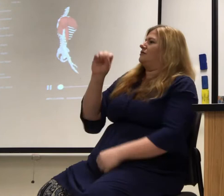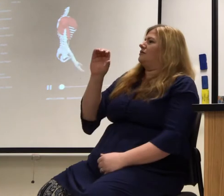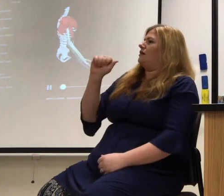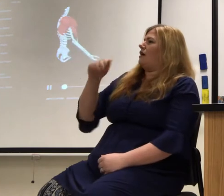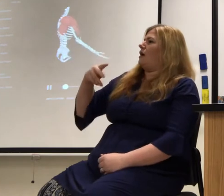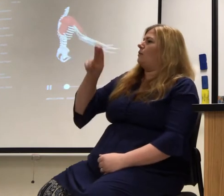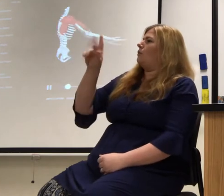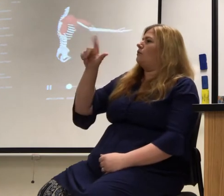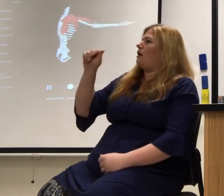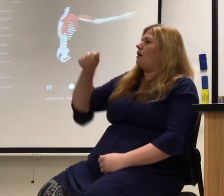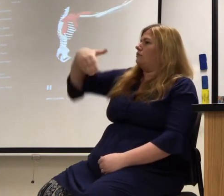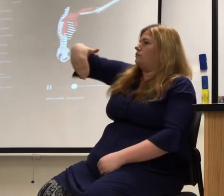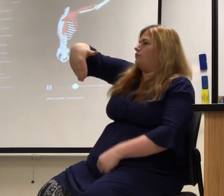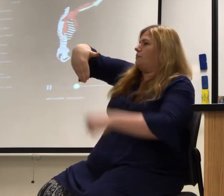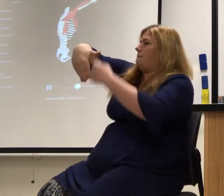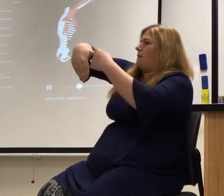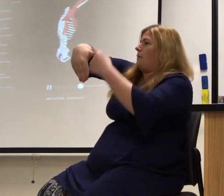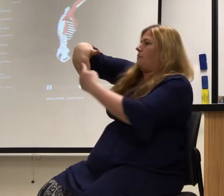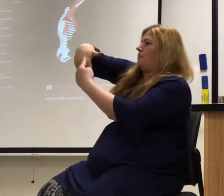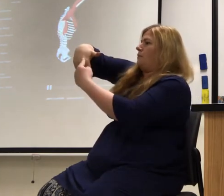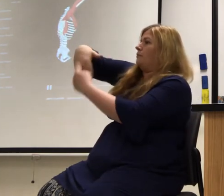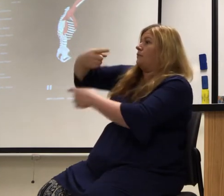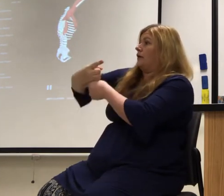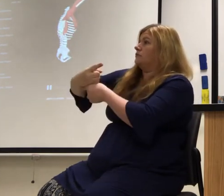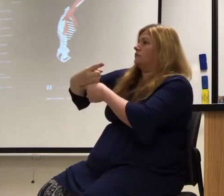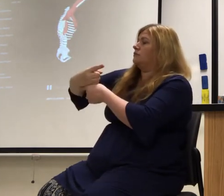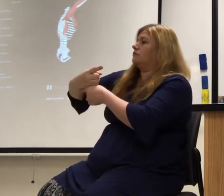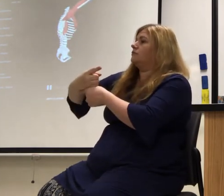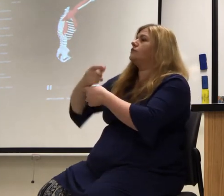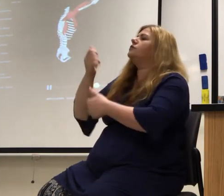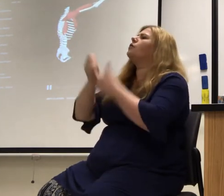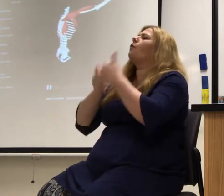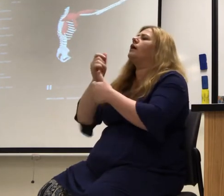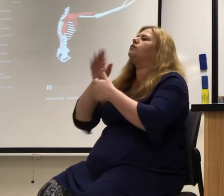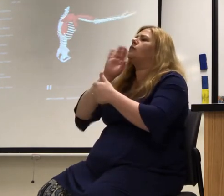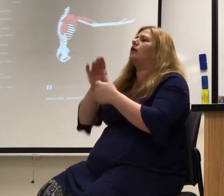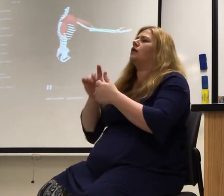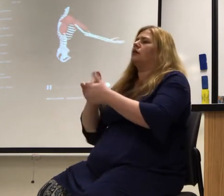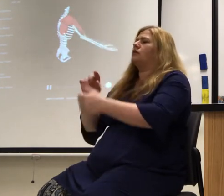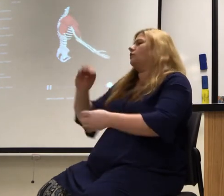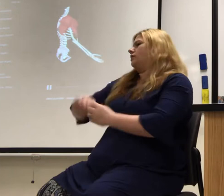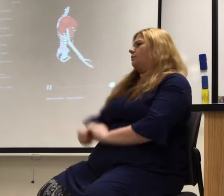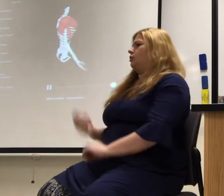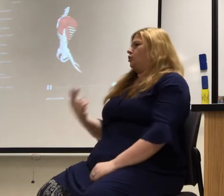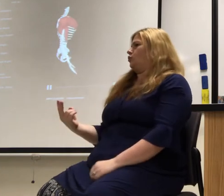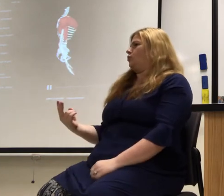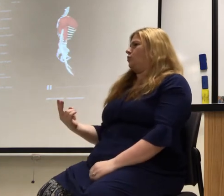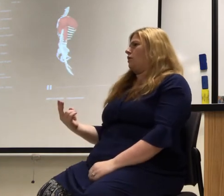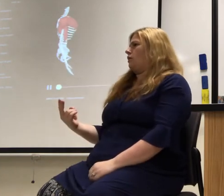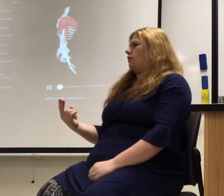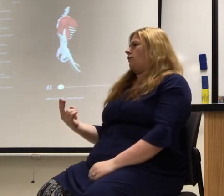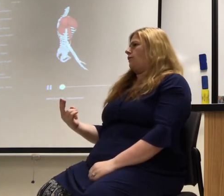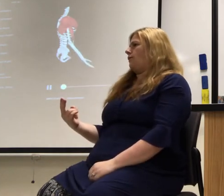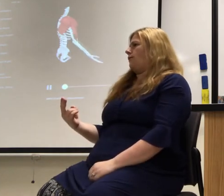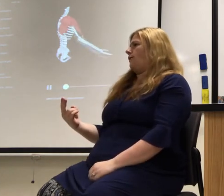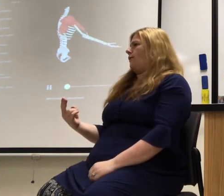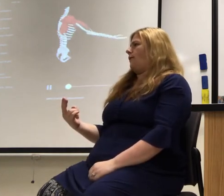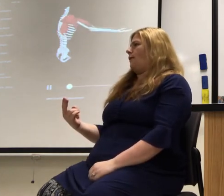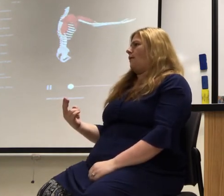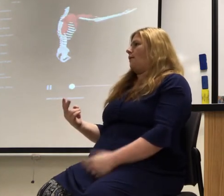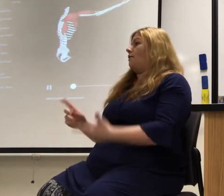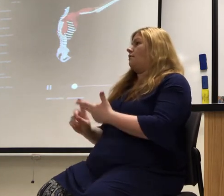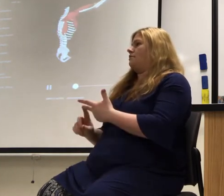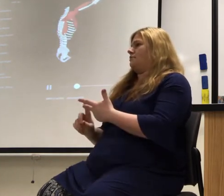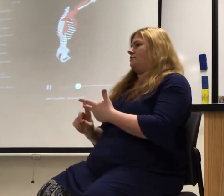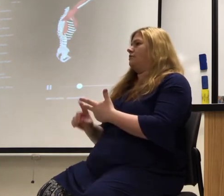Which could extend the forearm, which can extend arm. It was supposed to be triceps brachii, but which